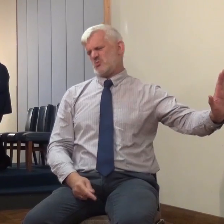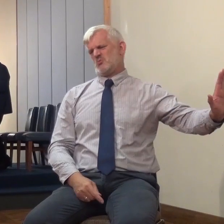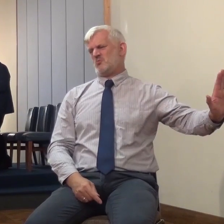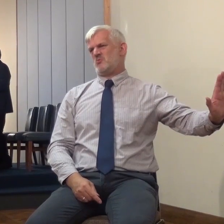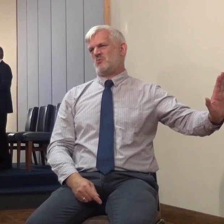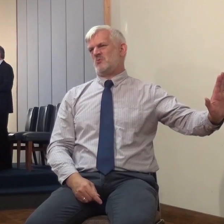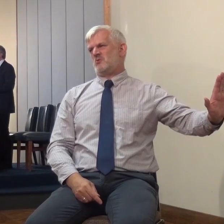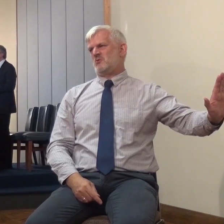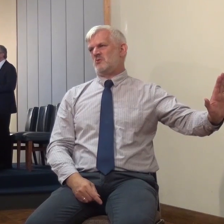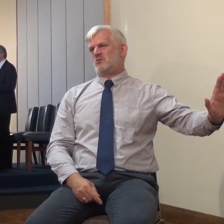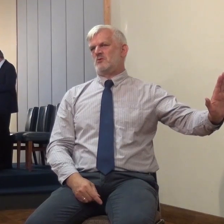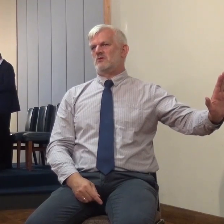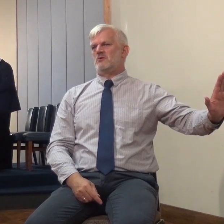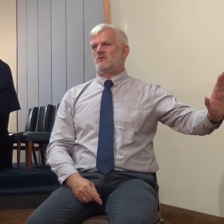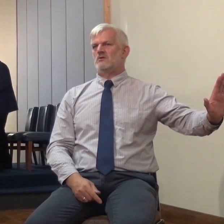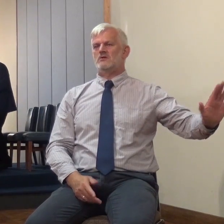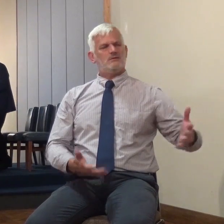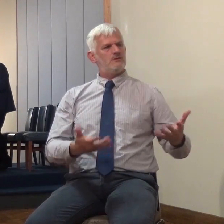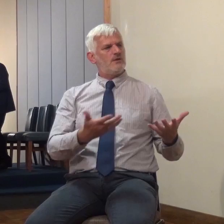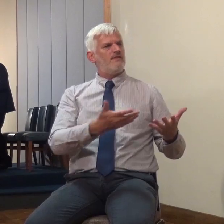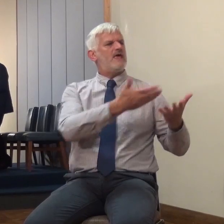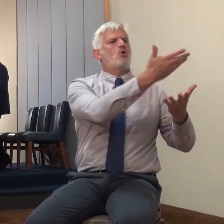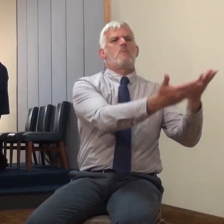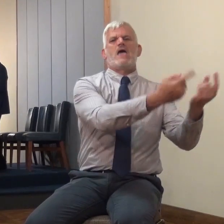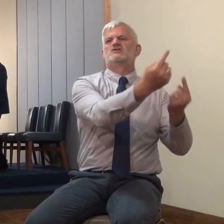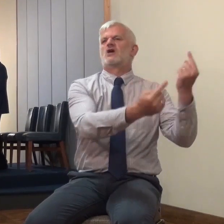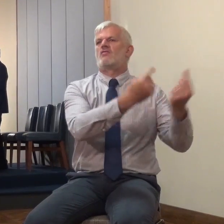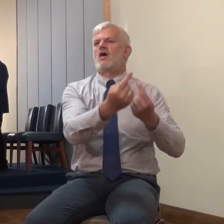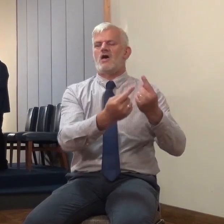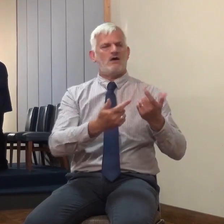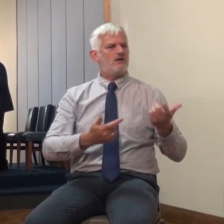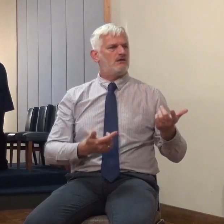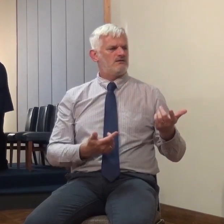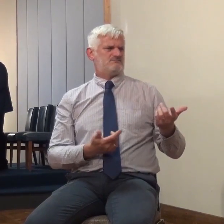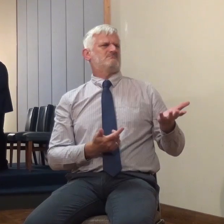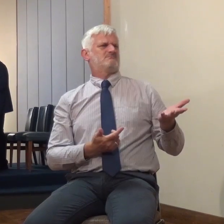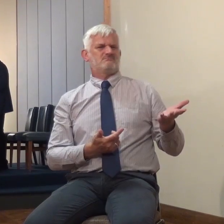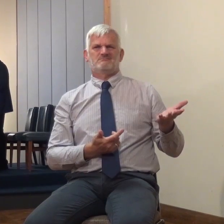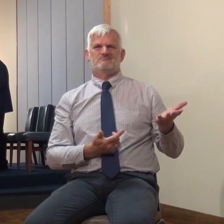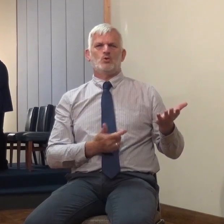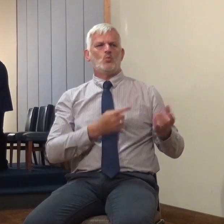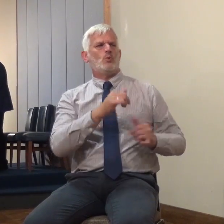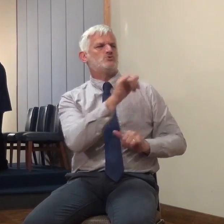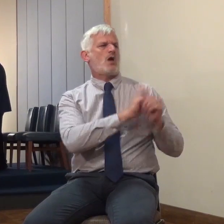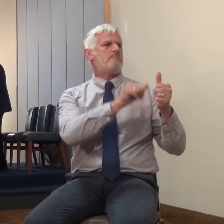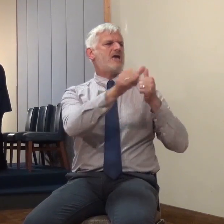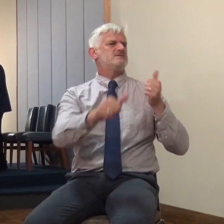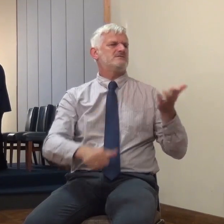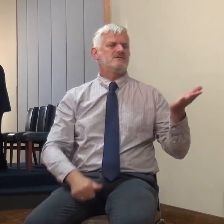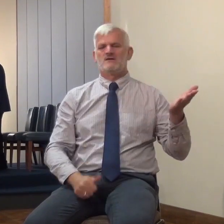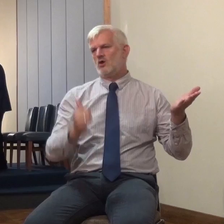They, measuring themselves by themselves, comparing themselves among themselves, are not